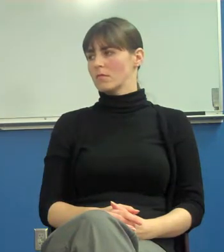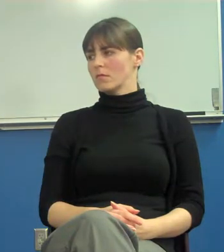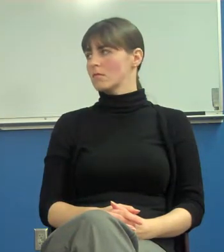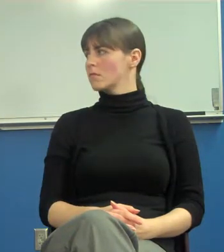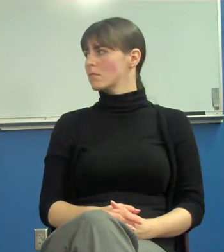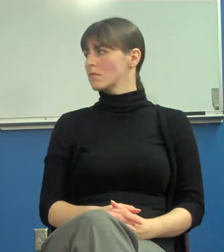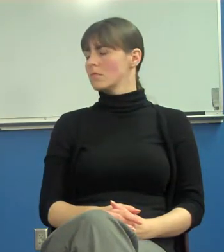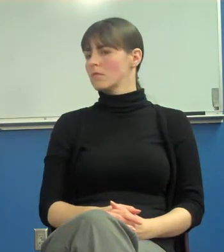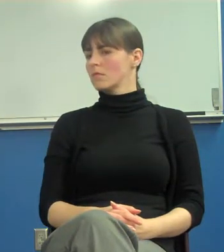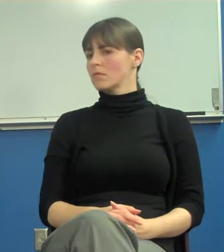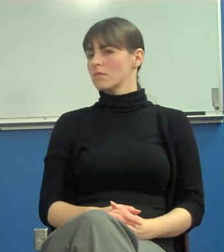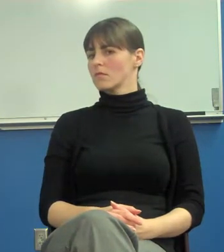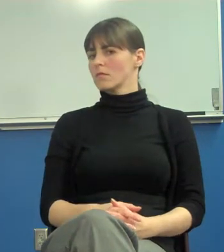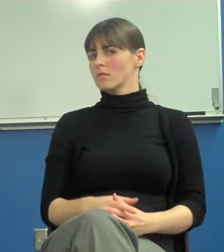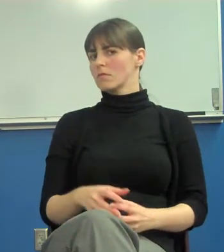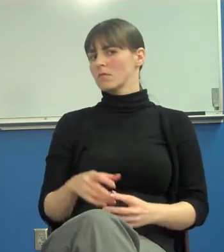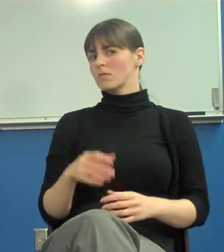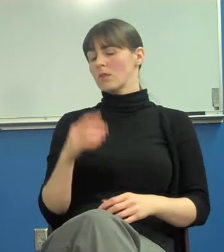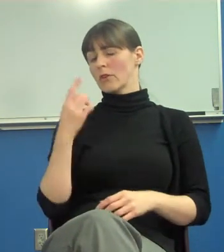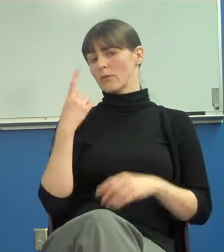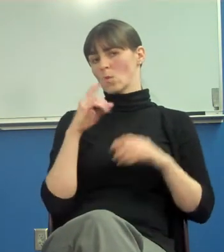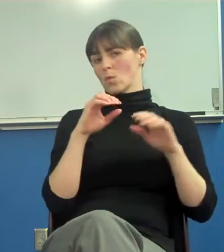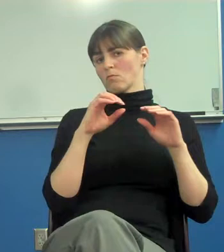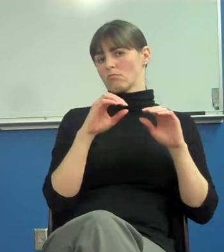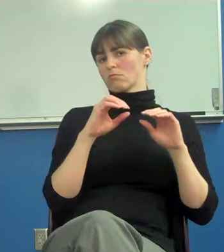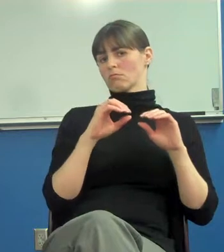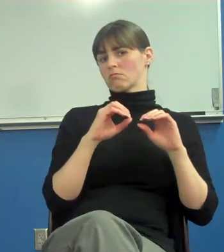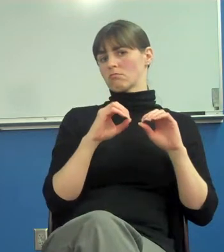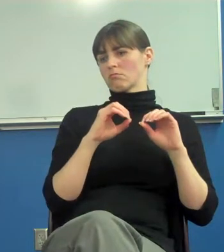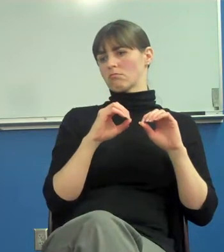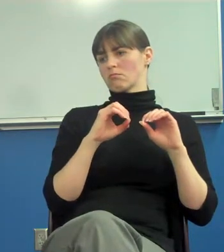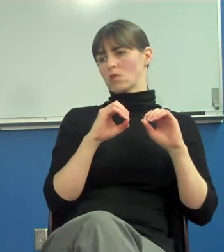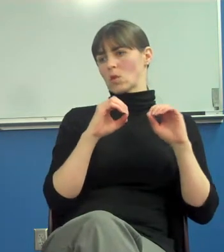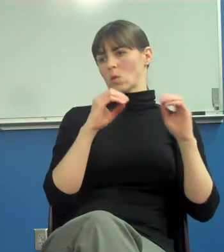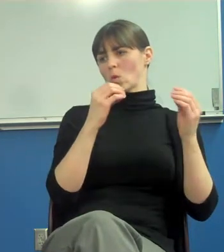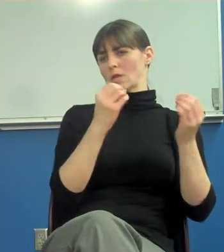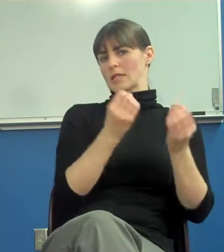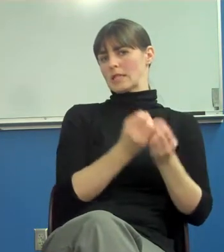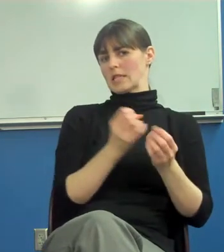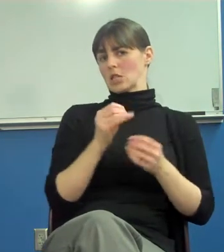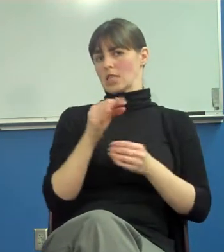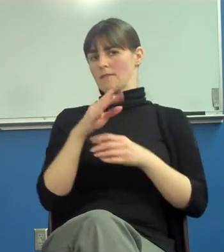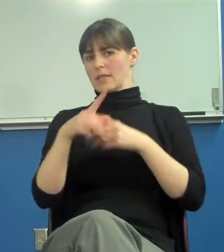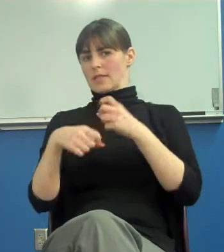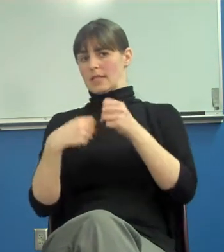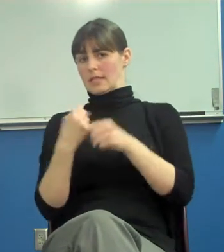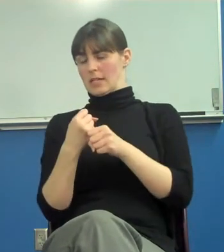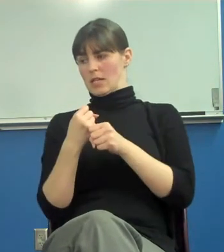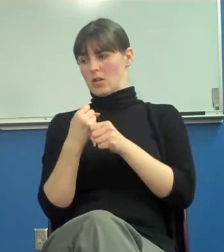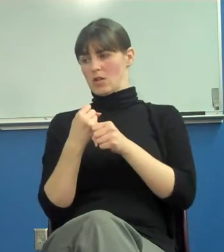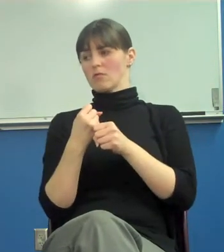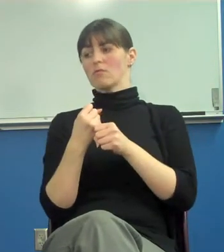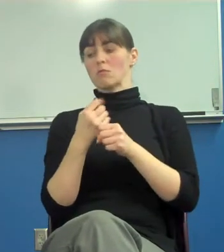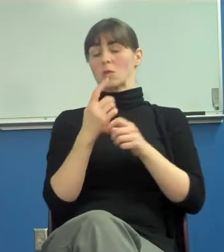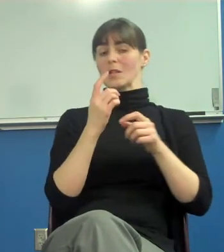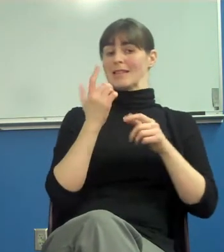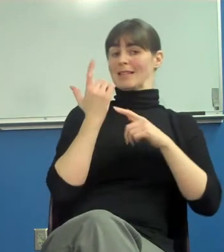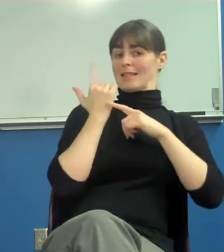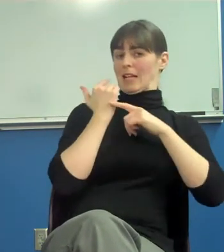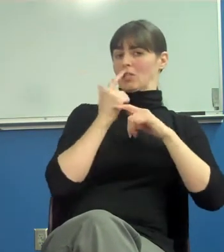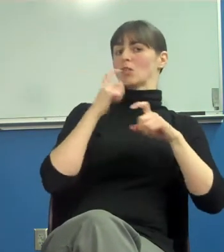Well, as far as the organization of the year, we won that last year. So we have some pretty big shoes to